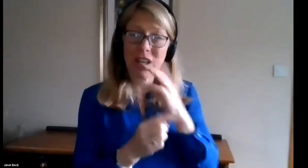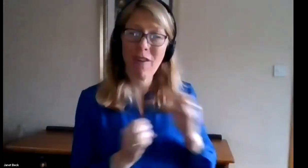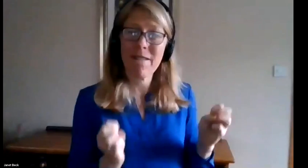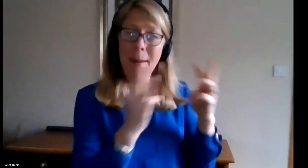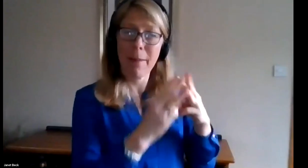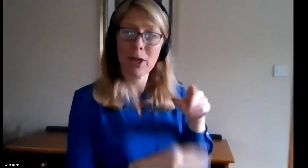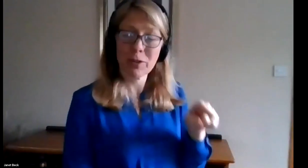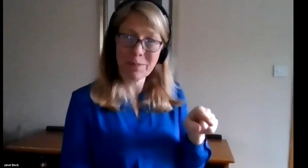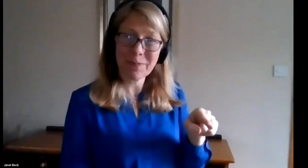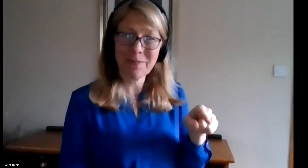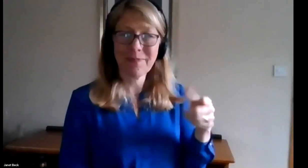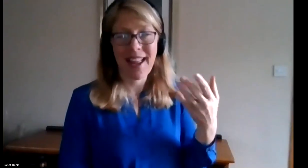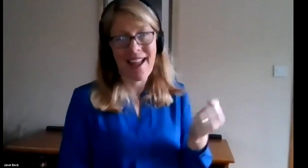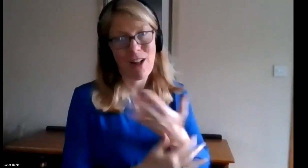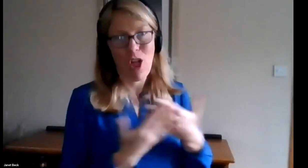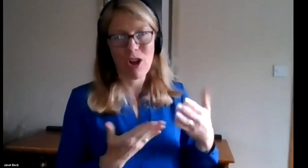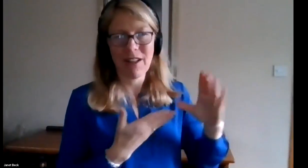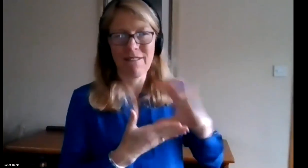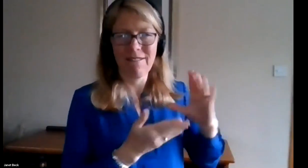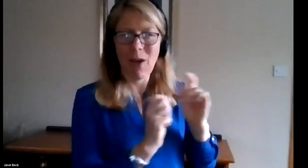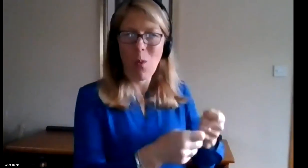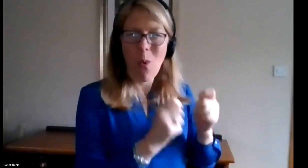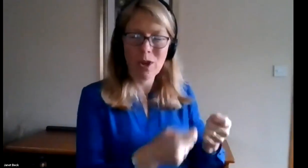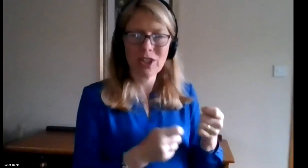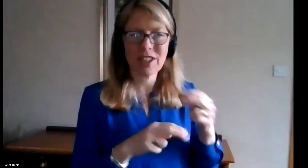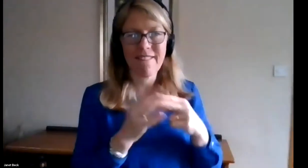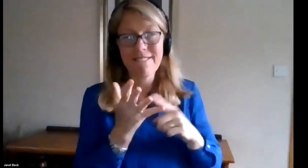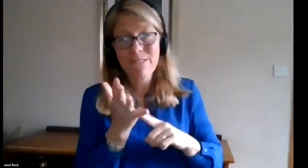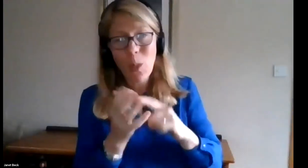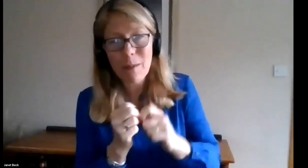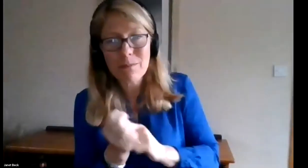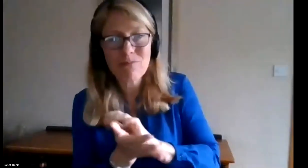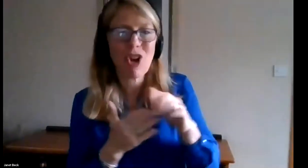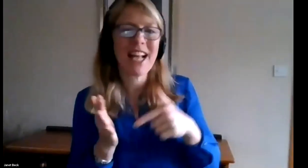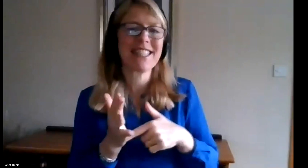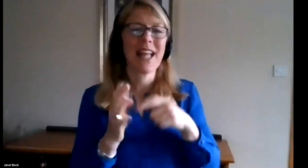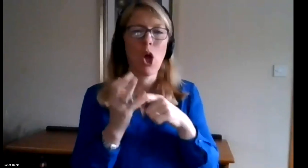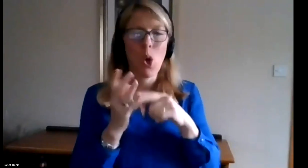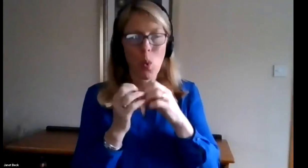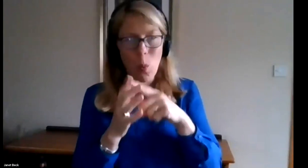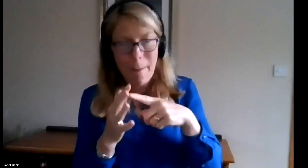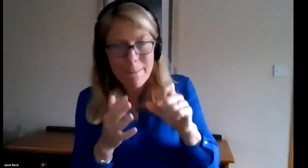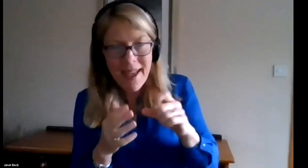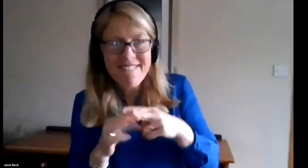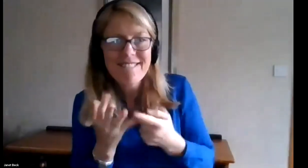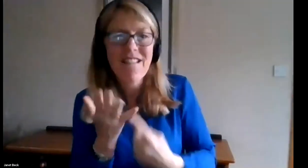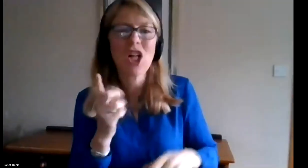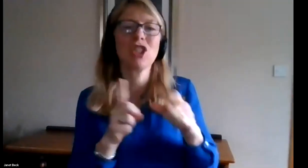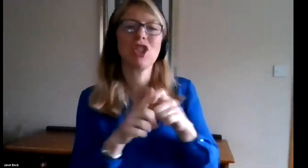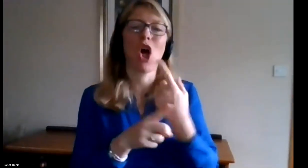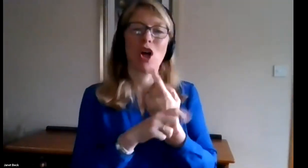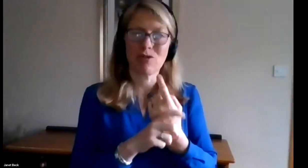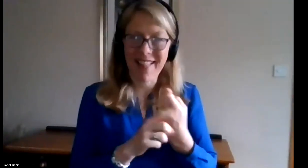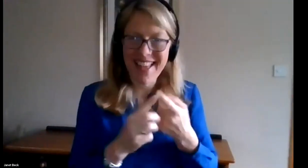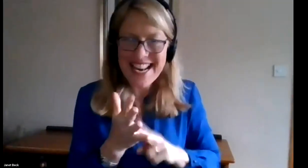research awards, including Fulbright, the Quebec Fund, Australian Endeavour, and her research focuses on digital diplomacy with